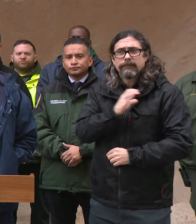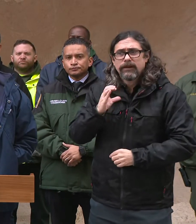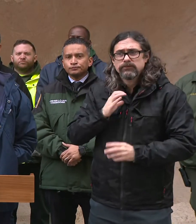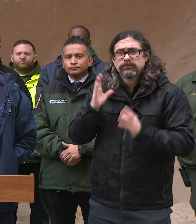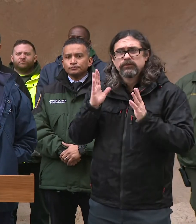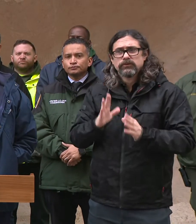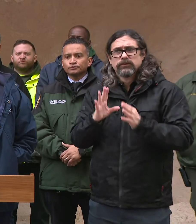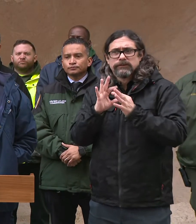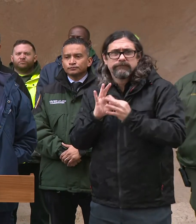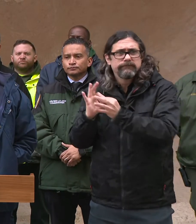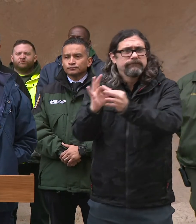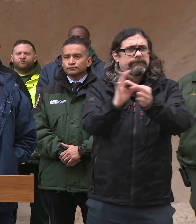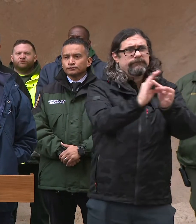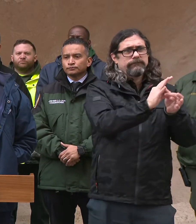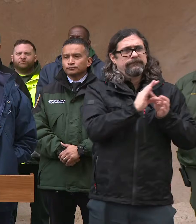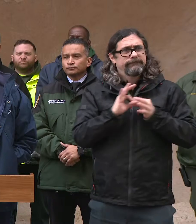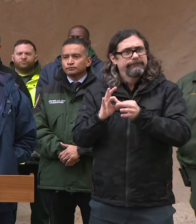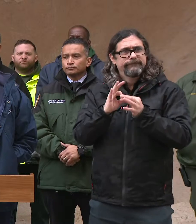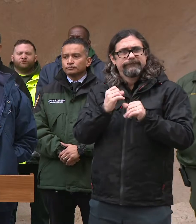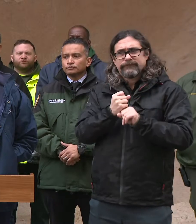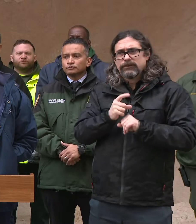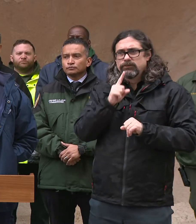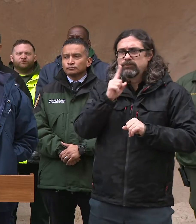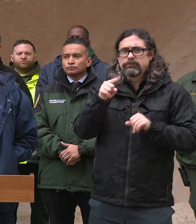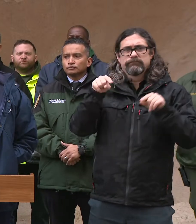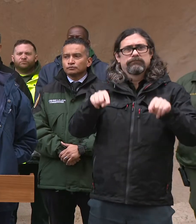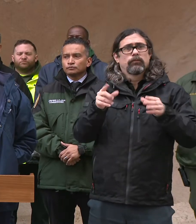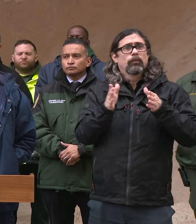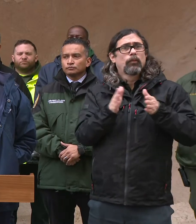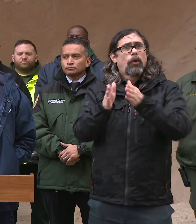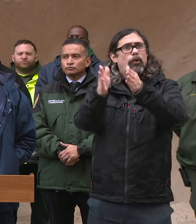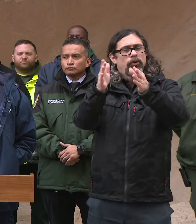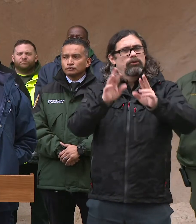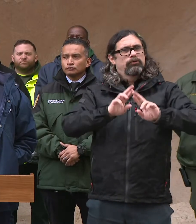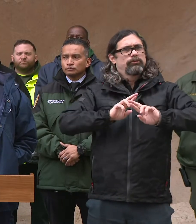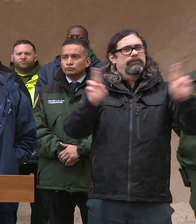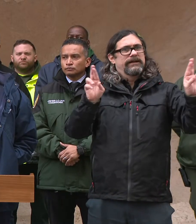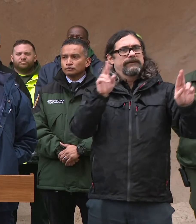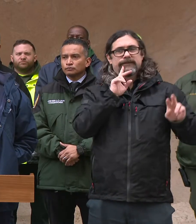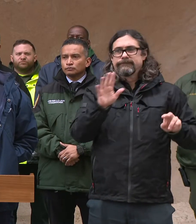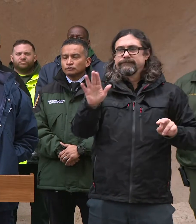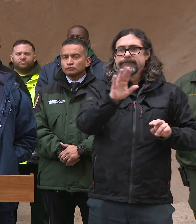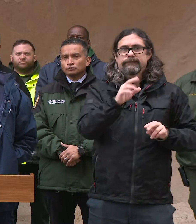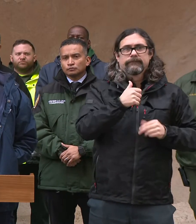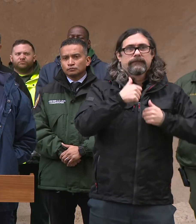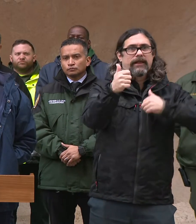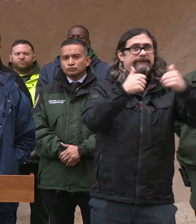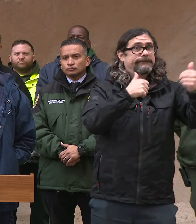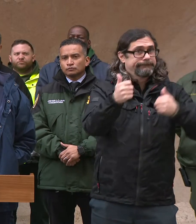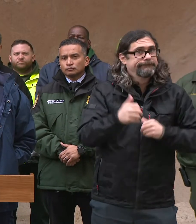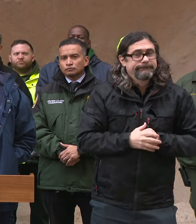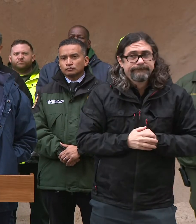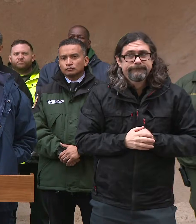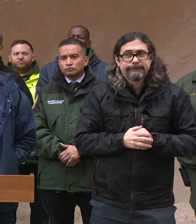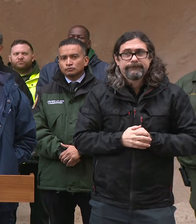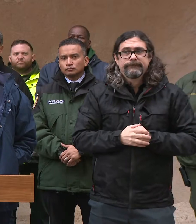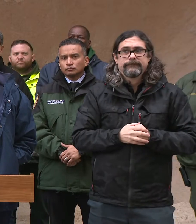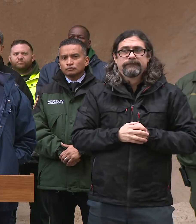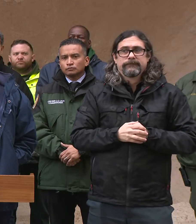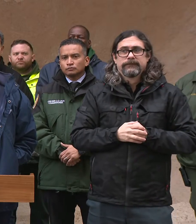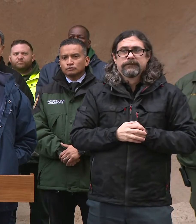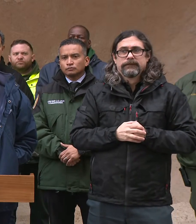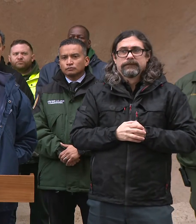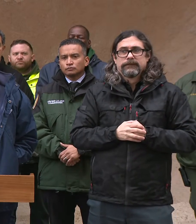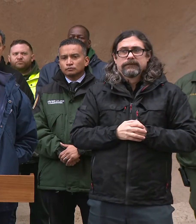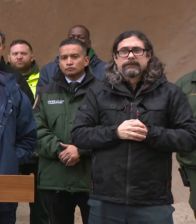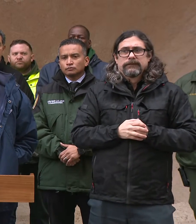operable as we move deeper into the week. With the snow and cold, it can make extreme icy